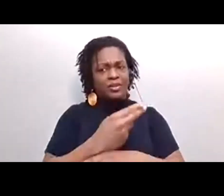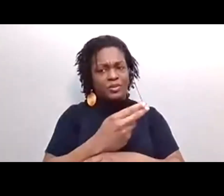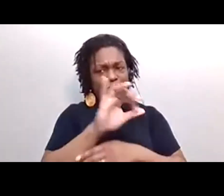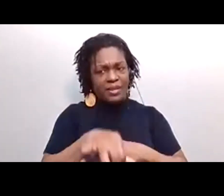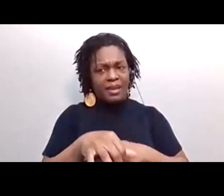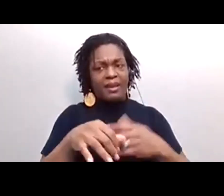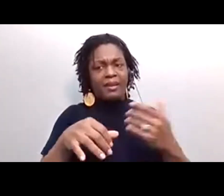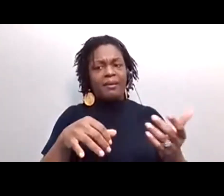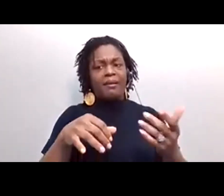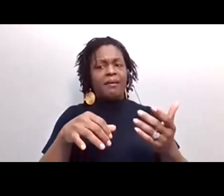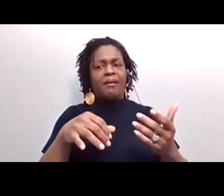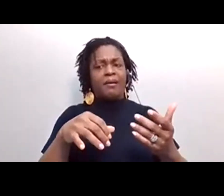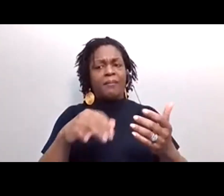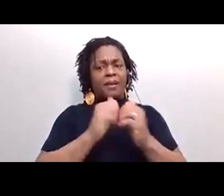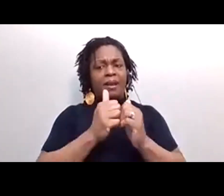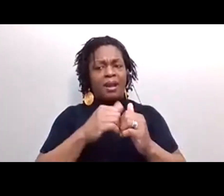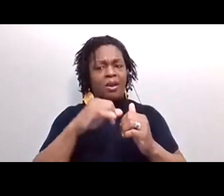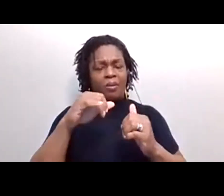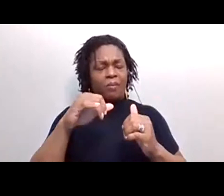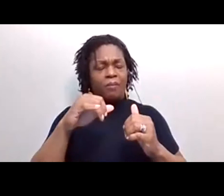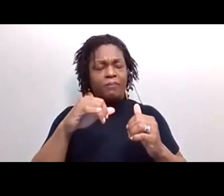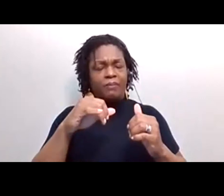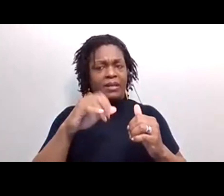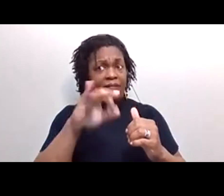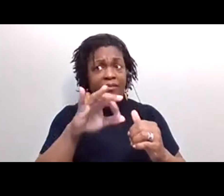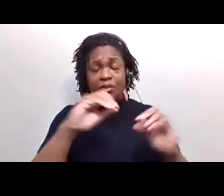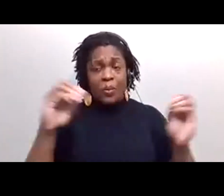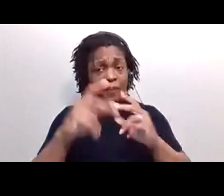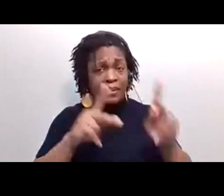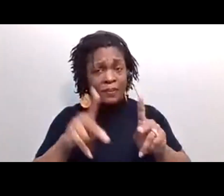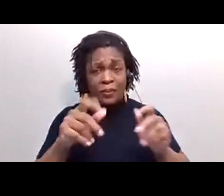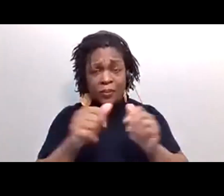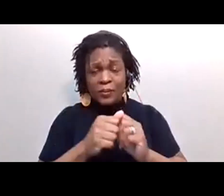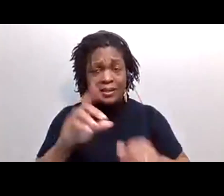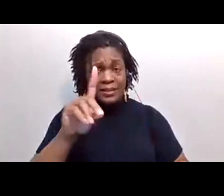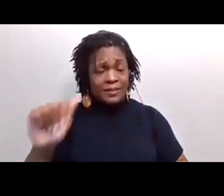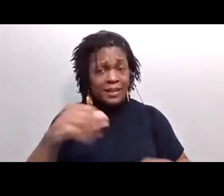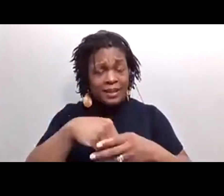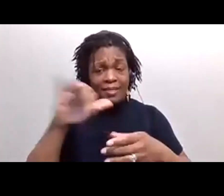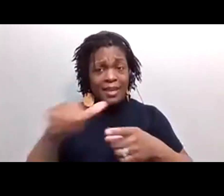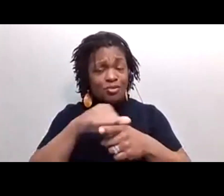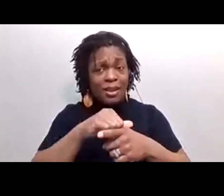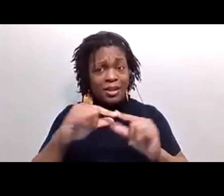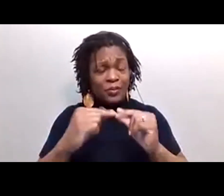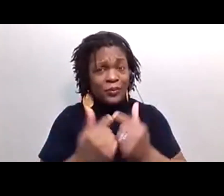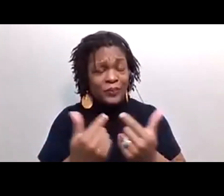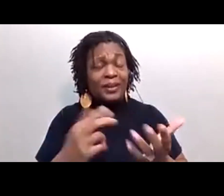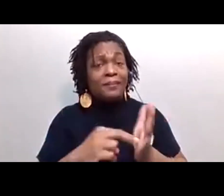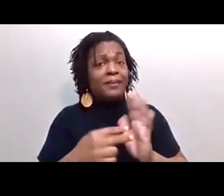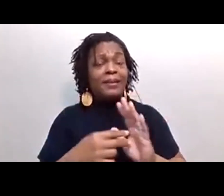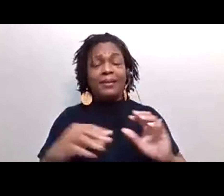and how there was, if there were no people with disabilities in the training group, there would be